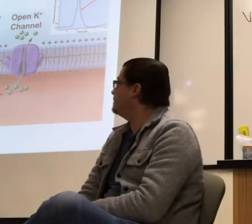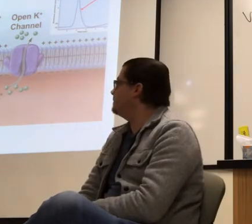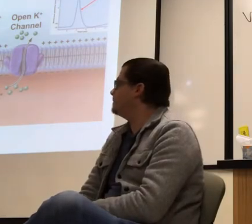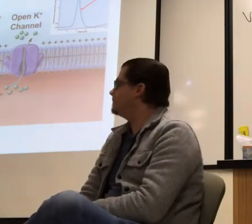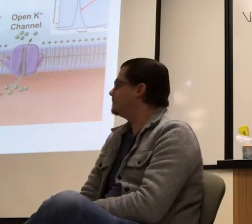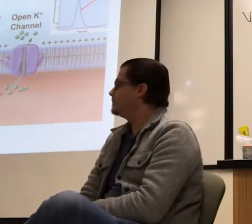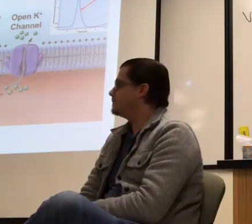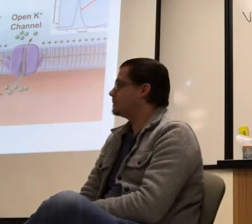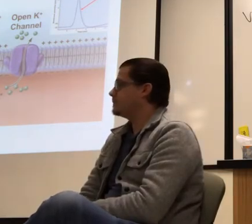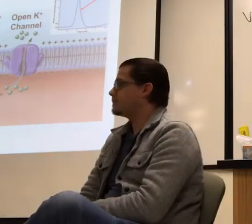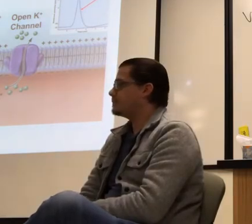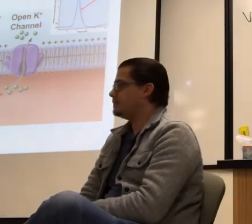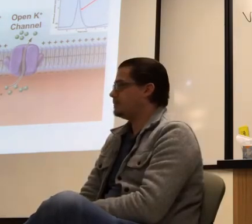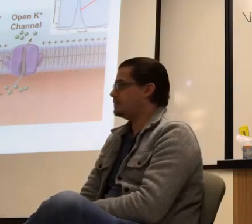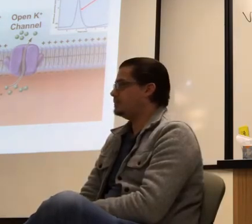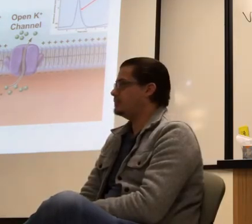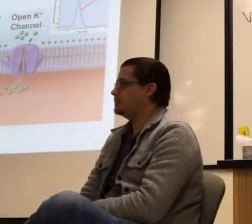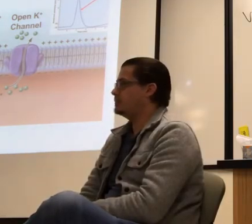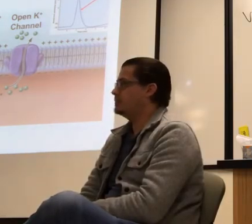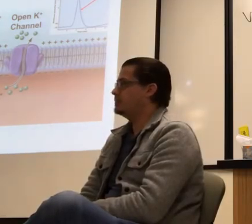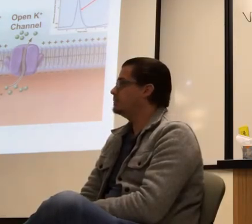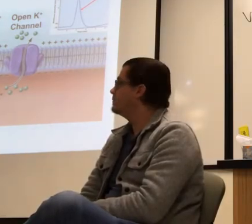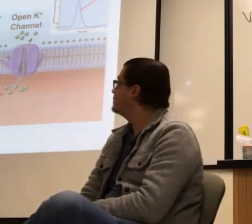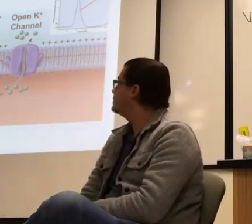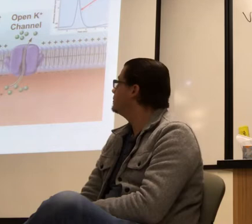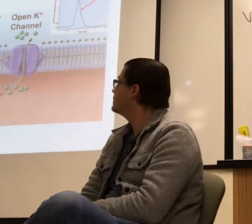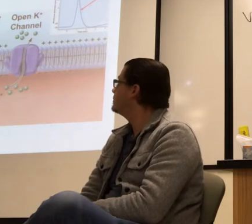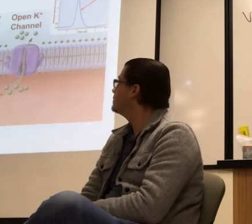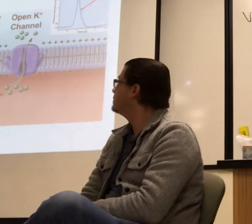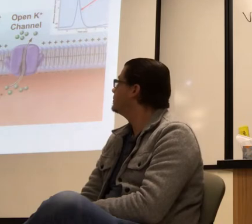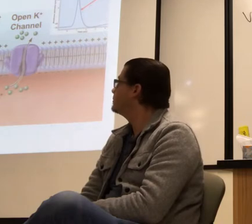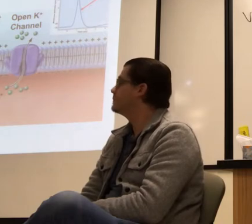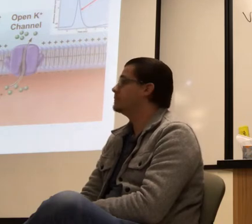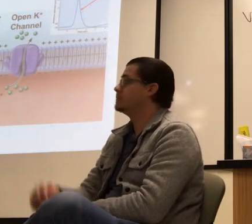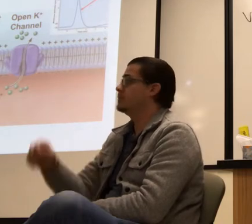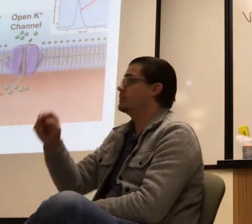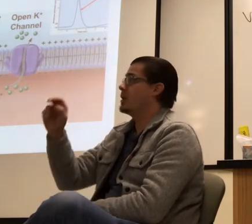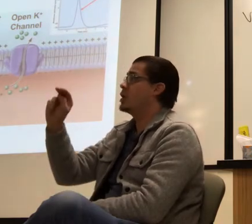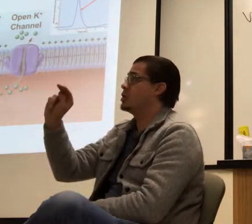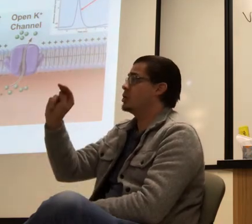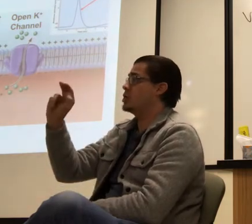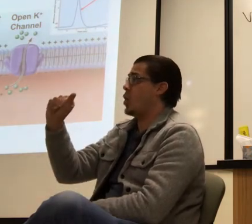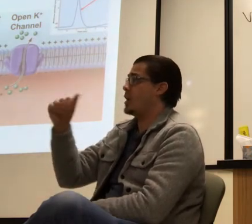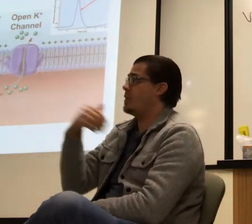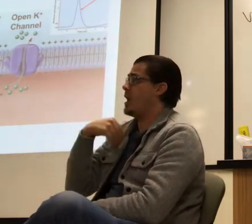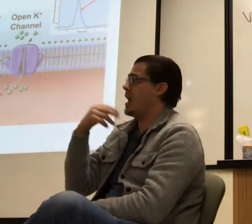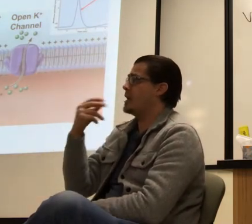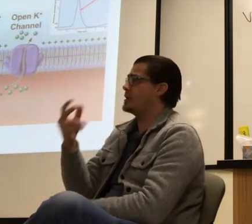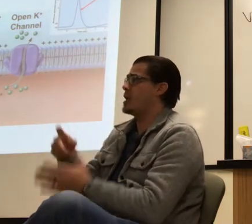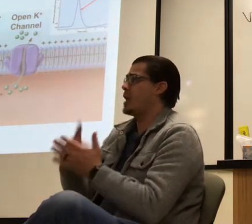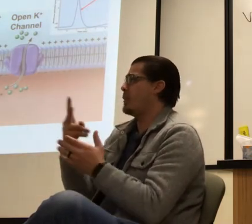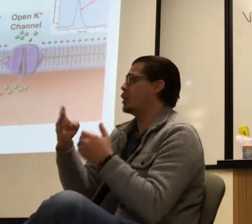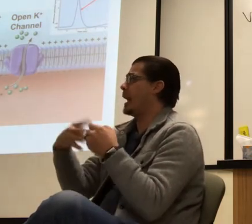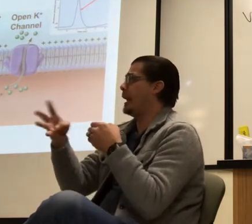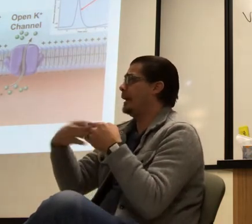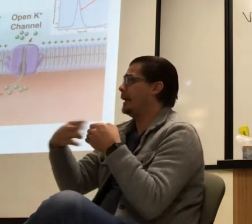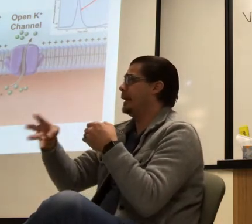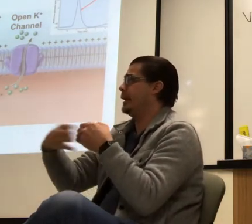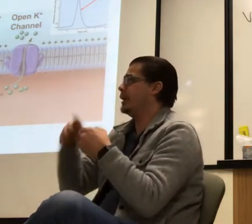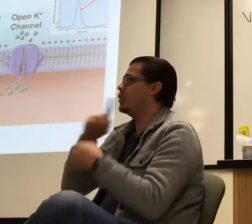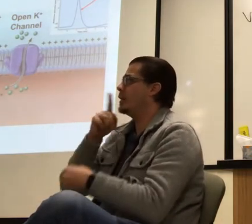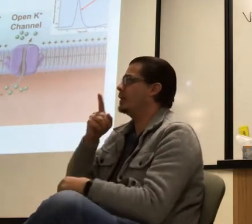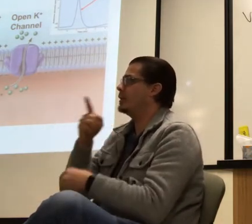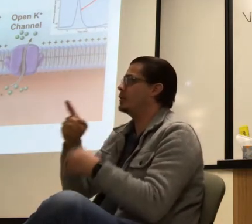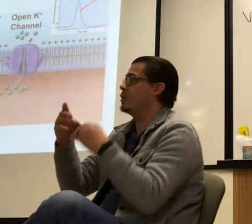these are the gates. Sodium is doubly gated. There's two gates. This little ball and chain gate, which is open, but this